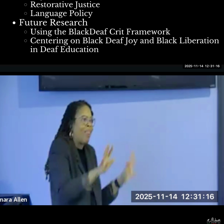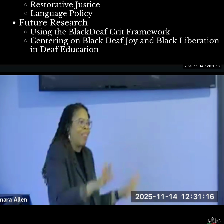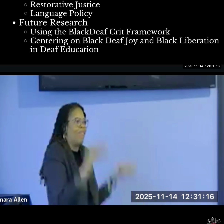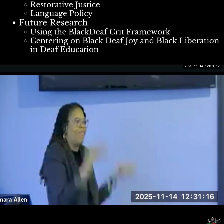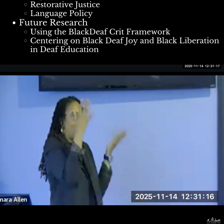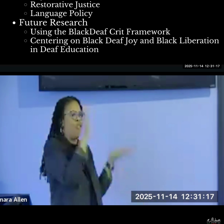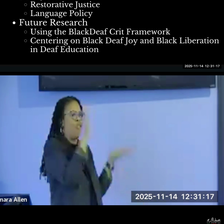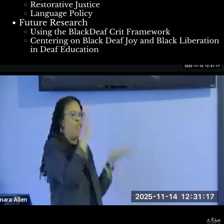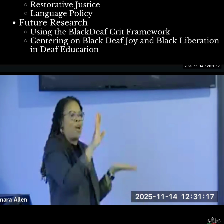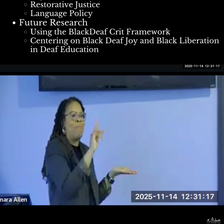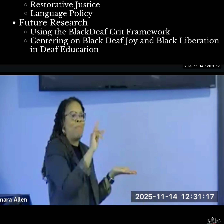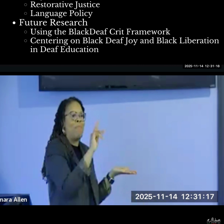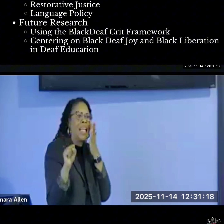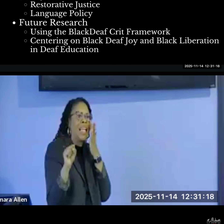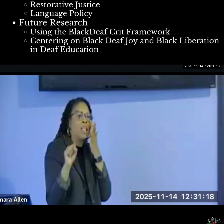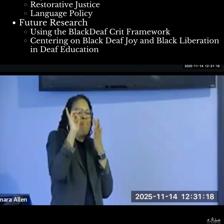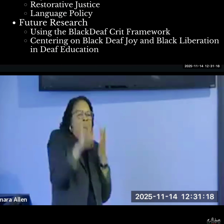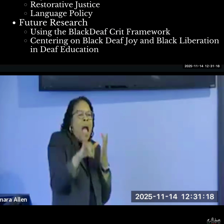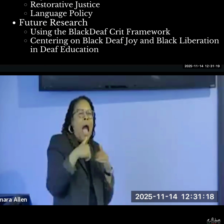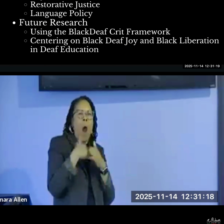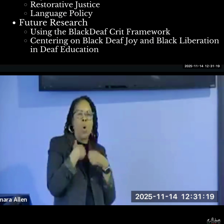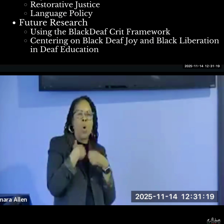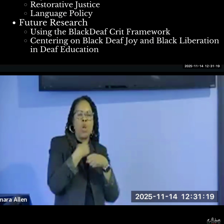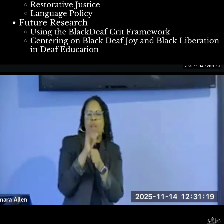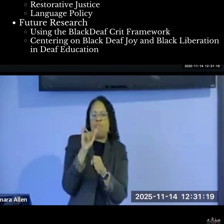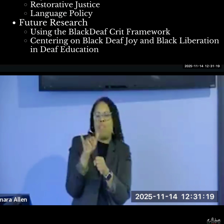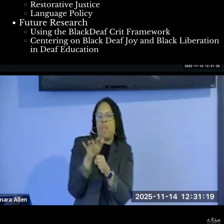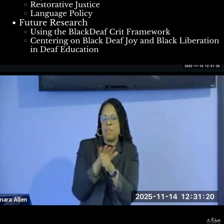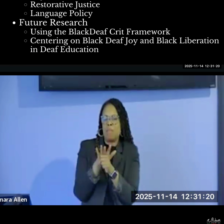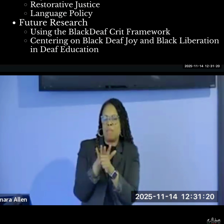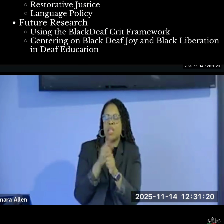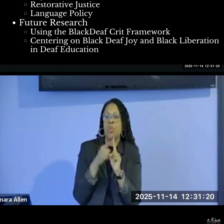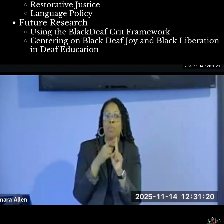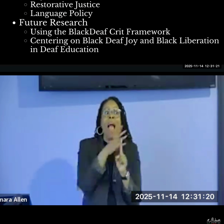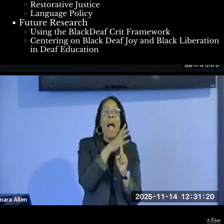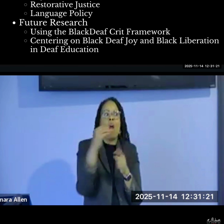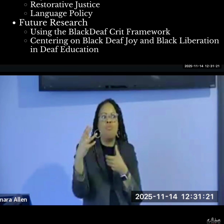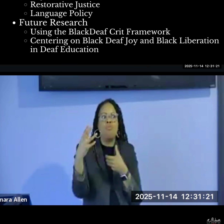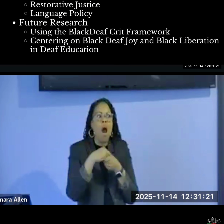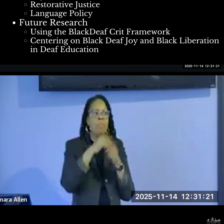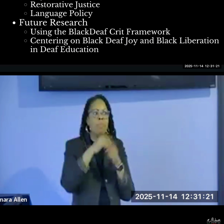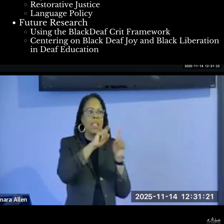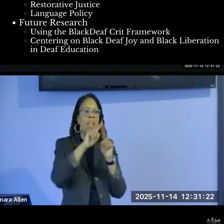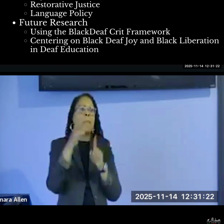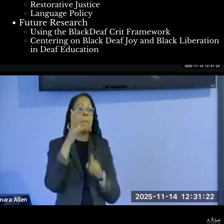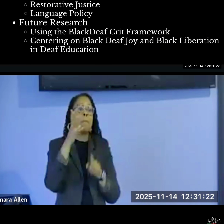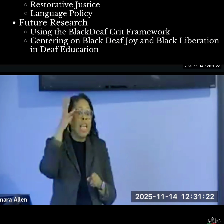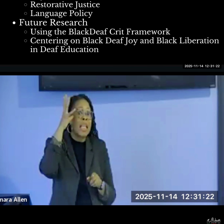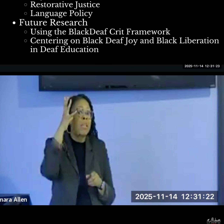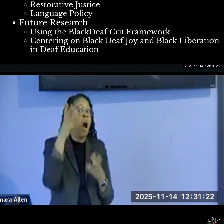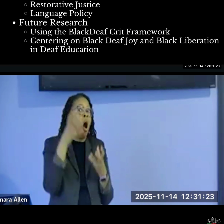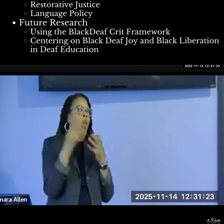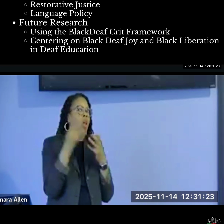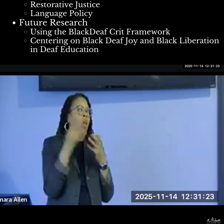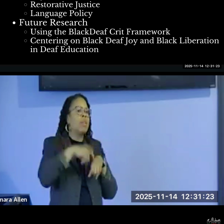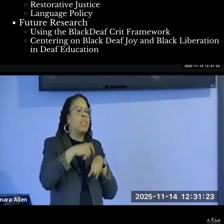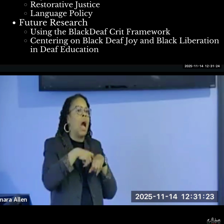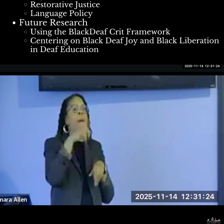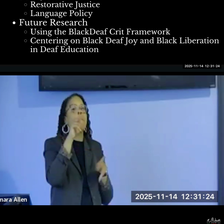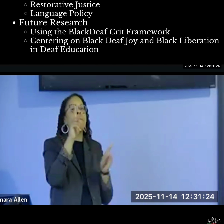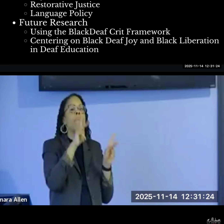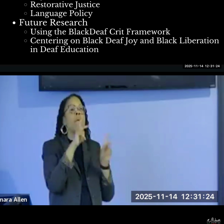they're not punished for being themselves, how we can uplift their Blackness. So creating those spaces and